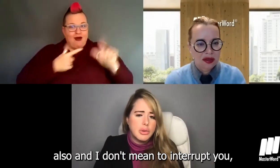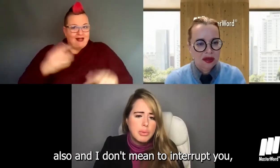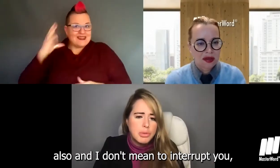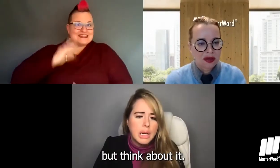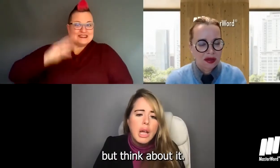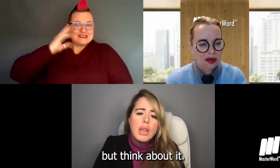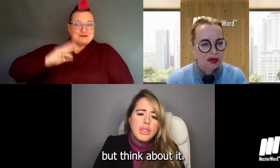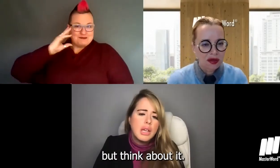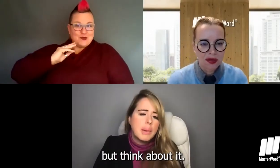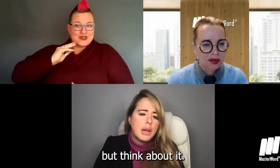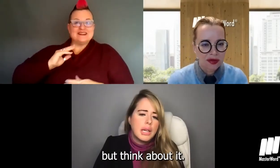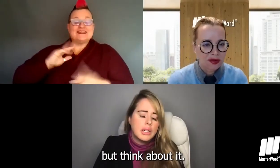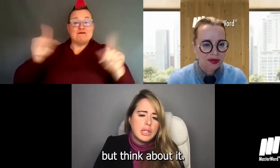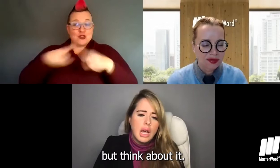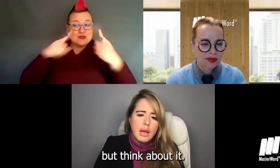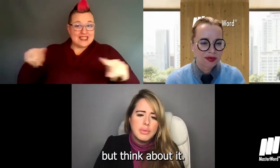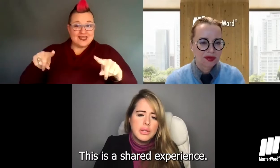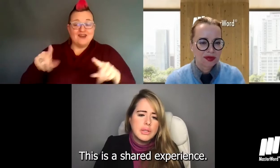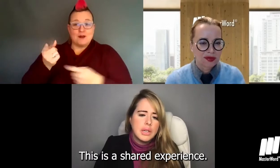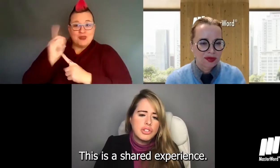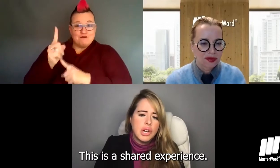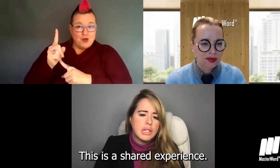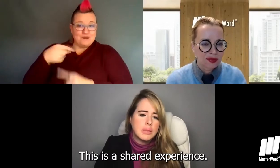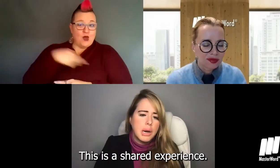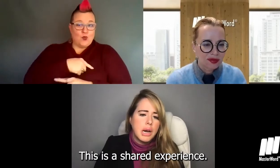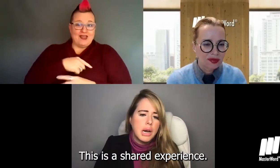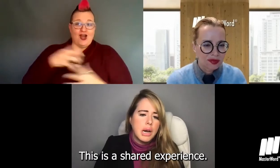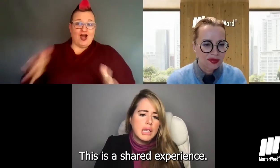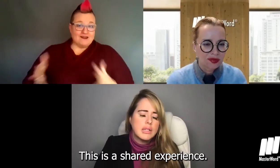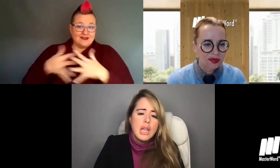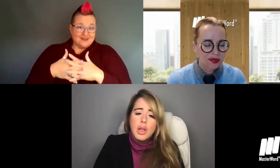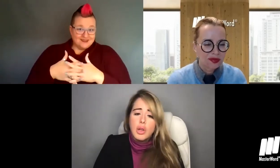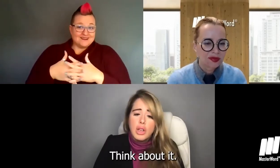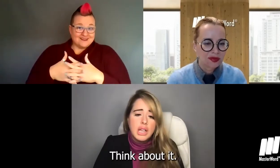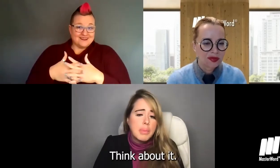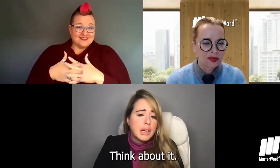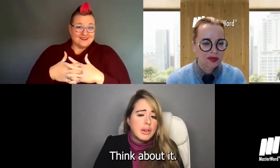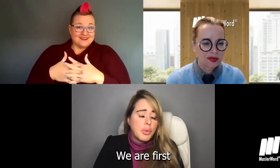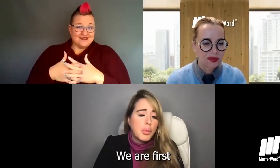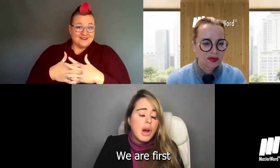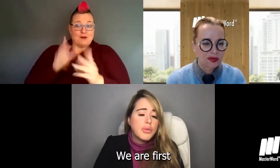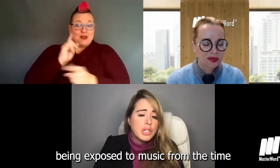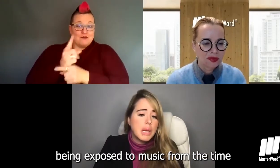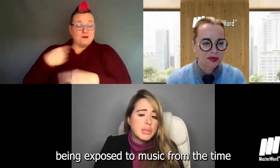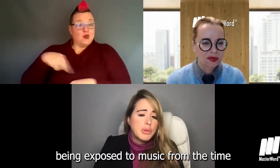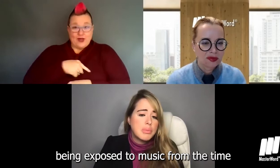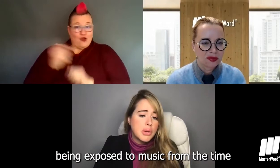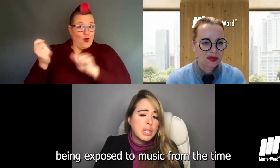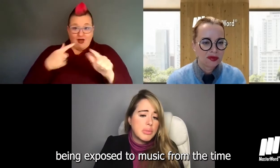interrupt you, but think about it. This is a shared experience. Think about it. We are first being exposed to music from the